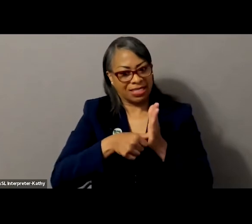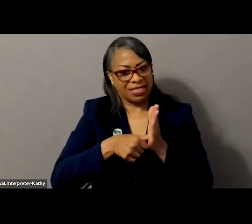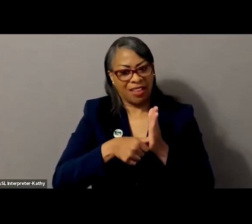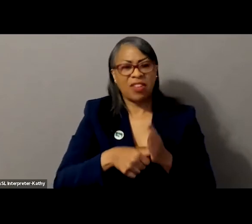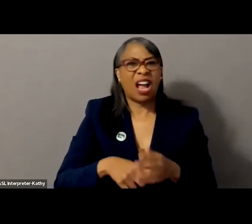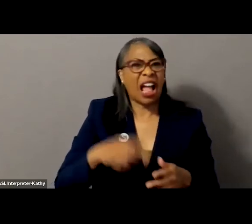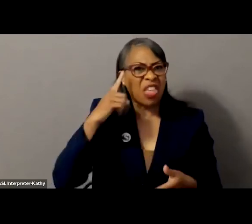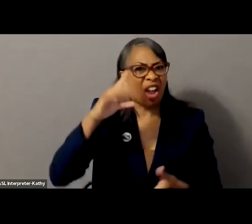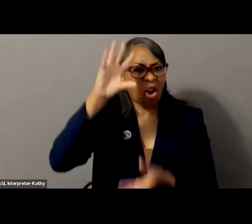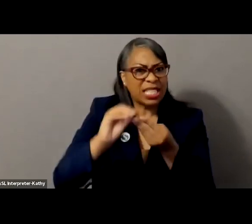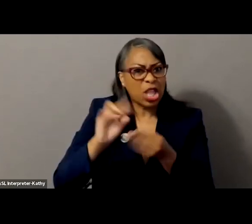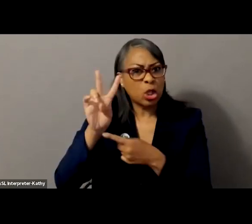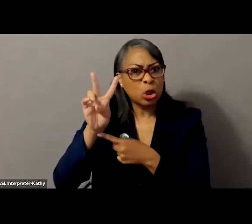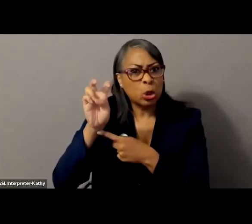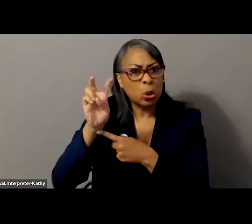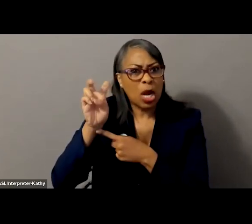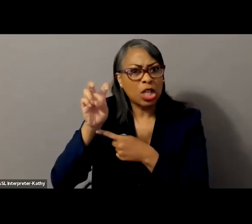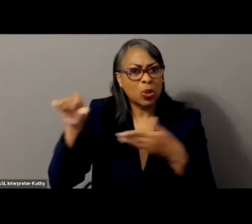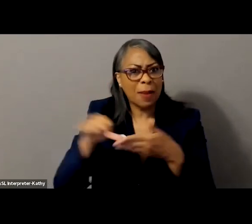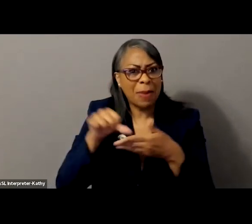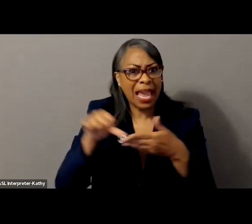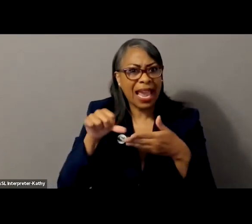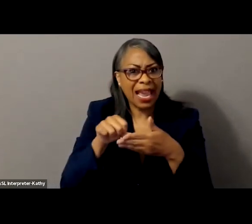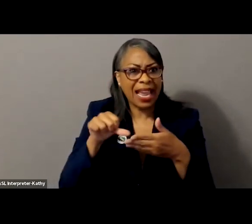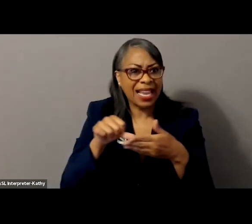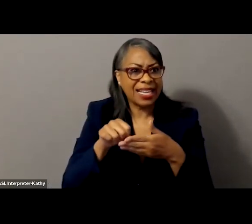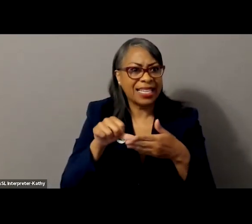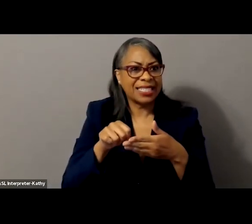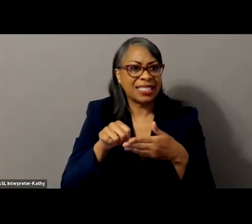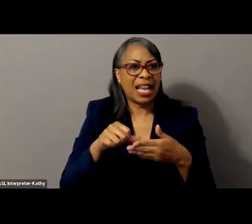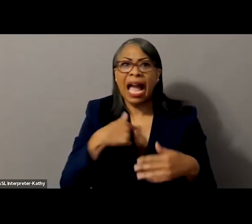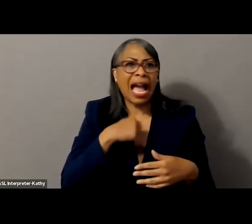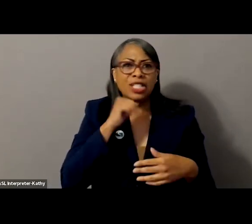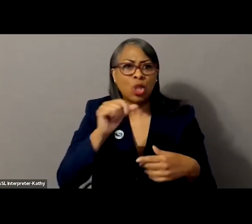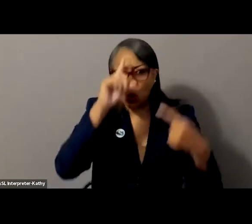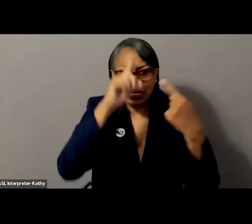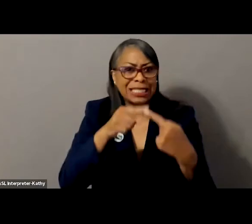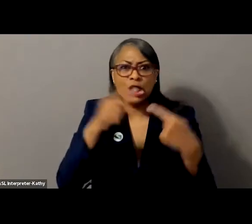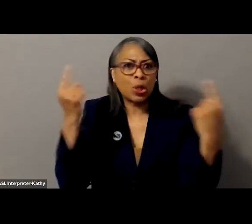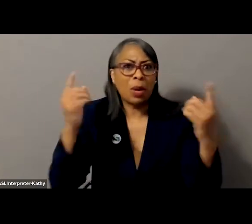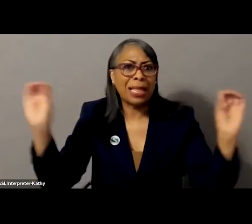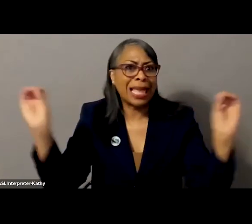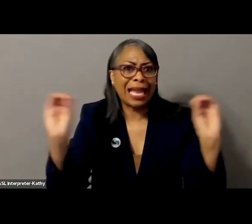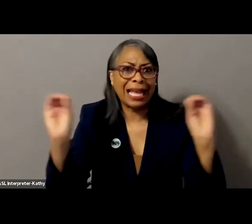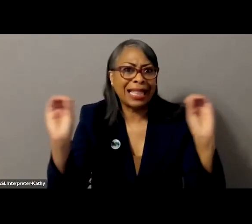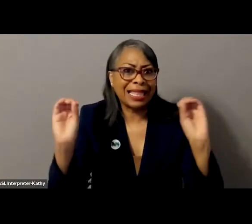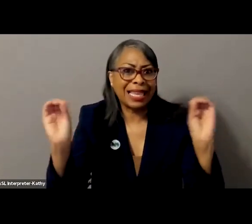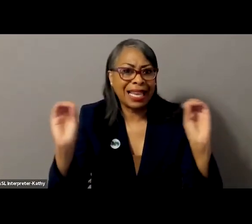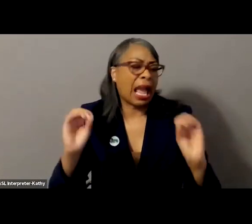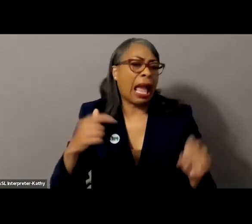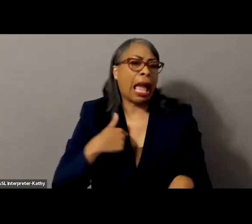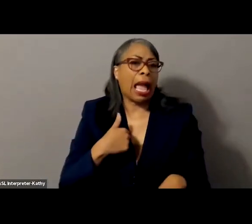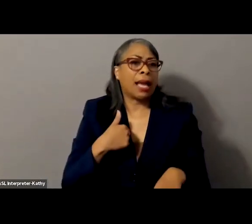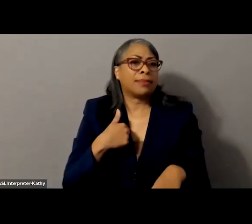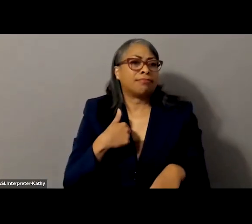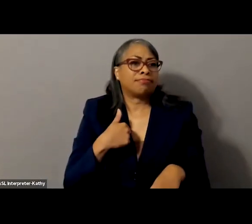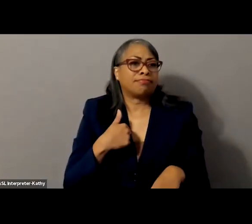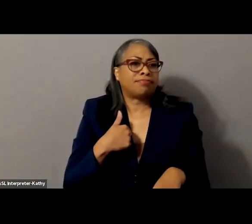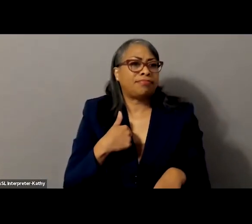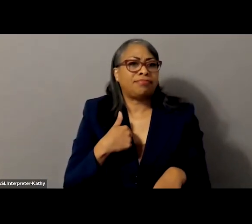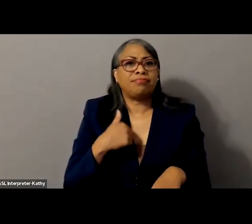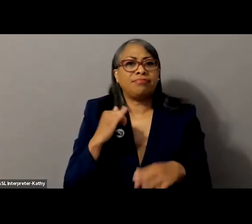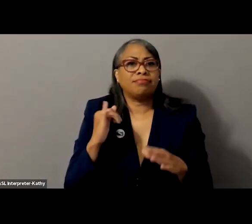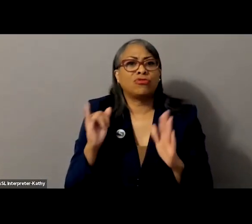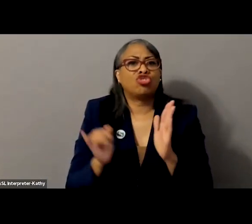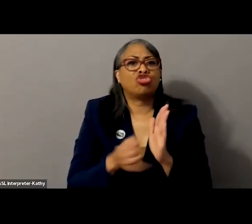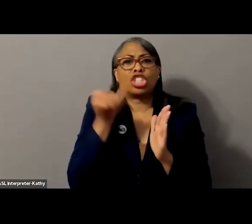really super subs. I'm not gonna like disagree with any of the conclusions, but I think I was asked to just kind of offer some